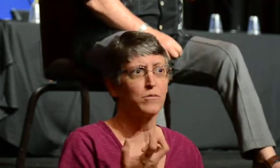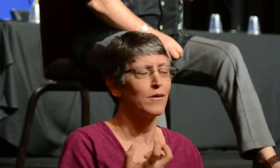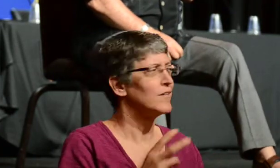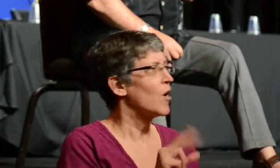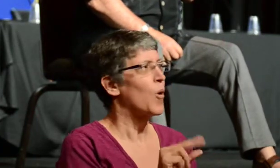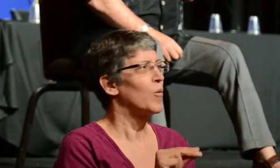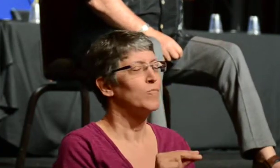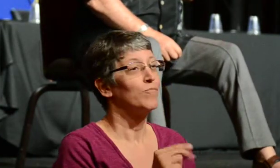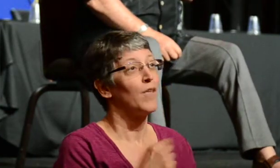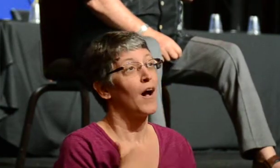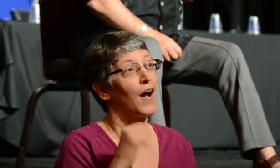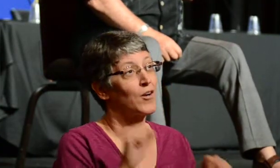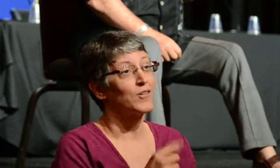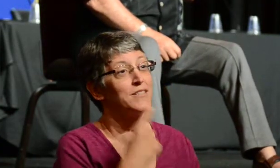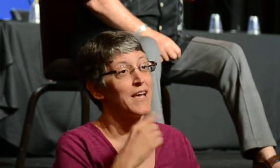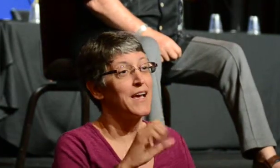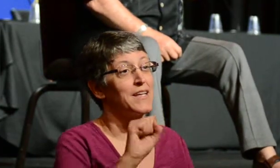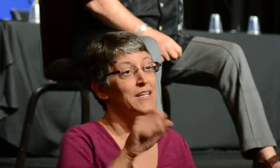No, I could say Spock.